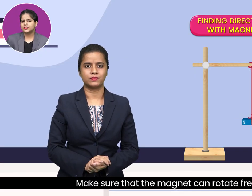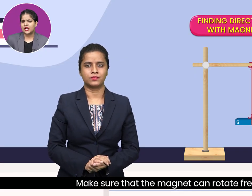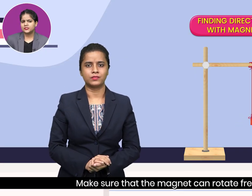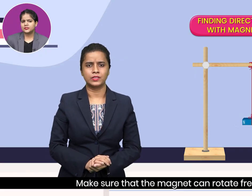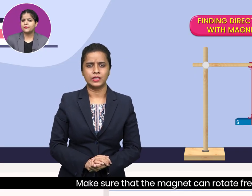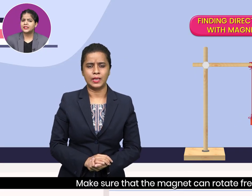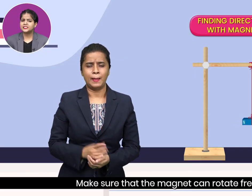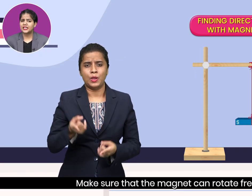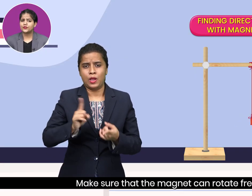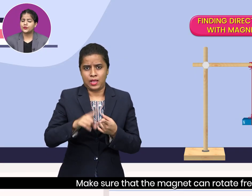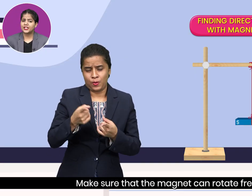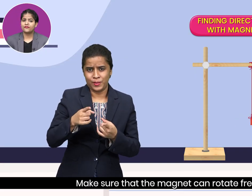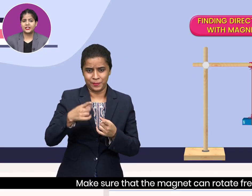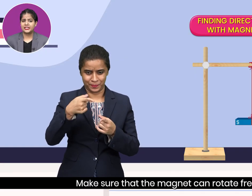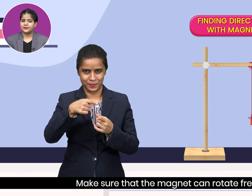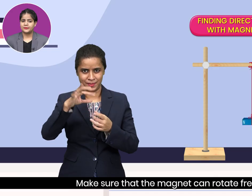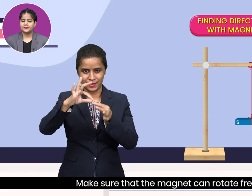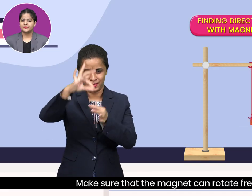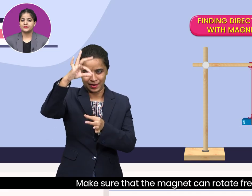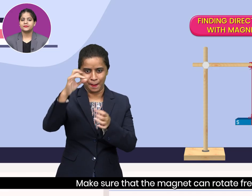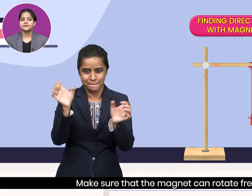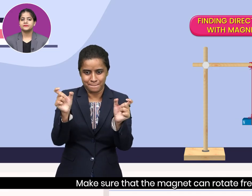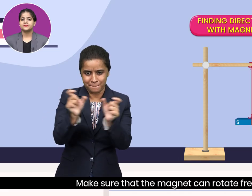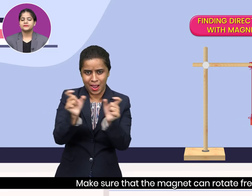Make sure that the magnet can rotate freely.